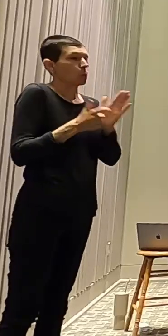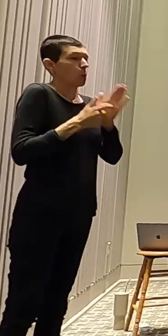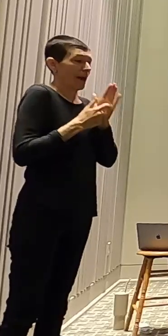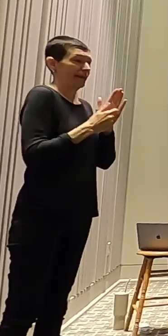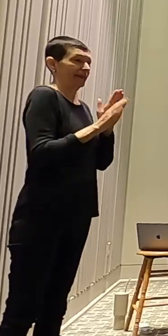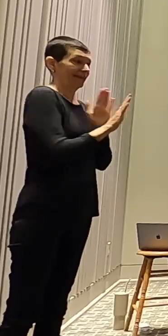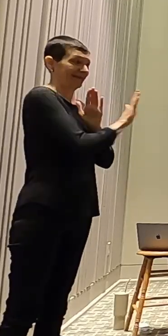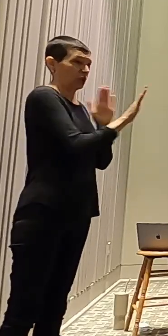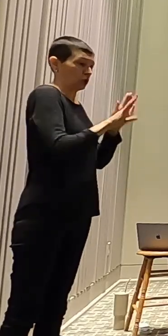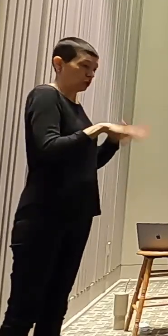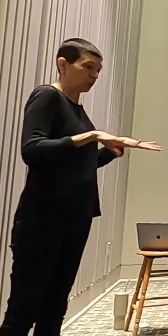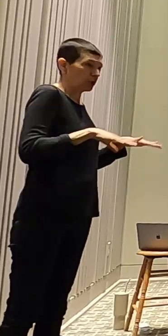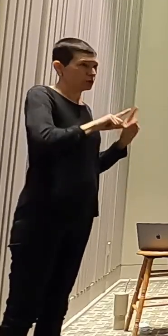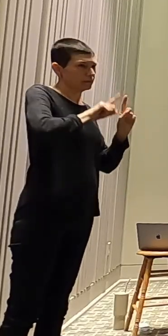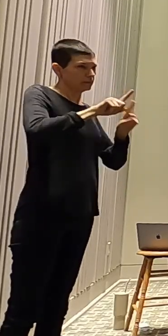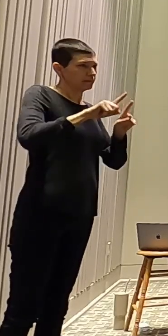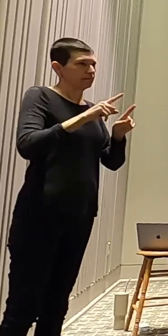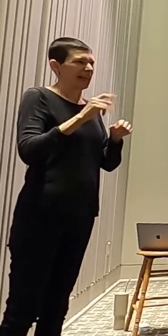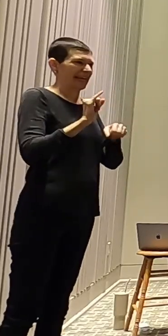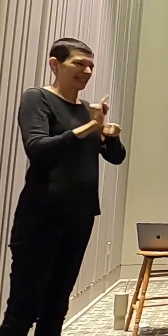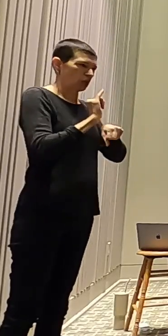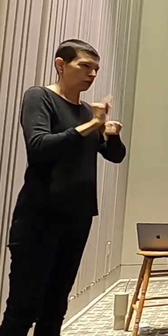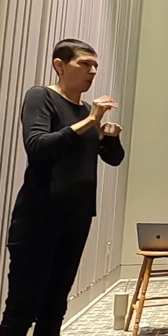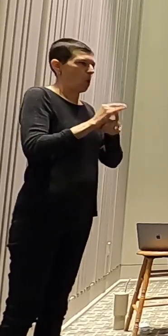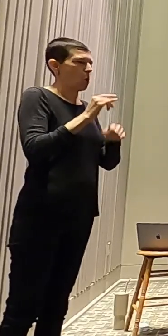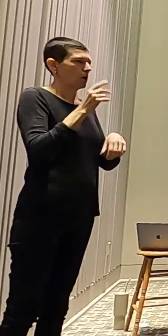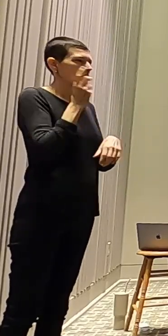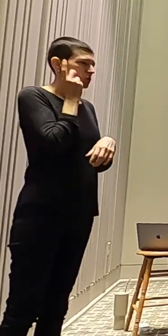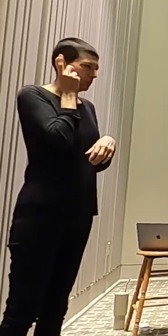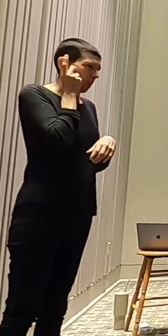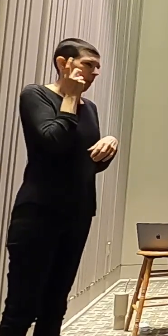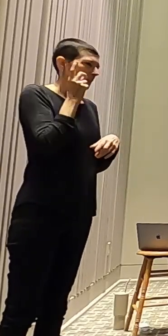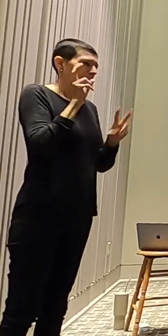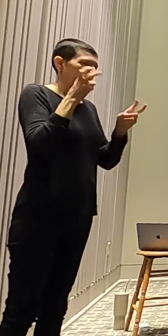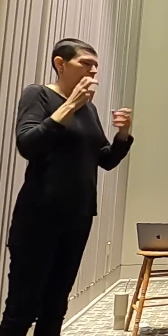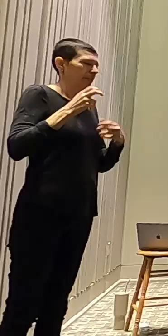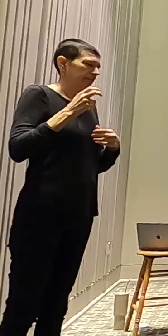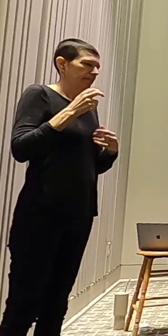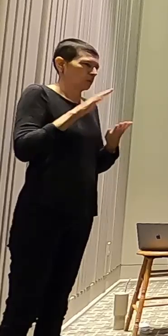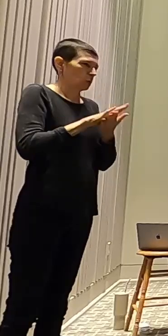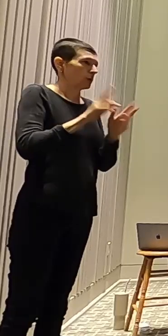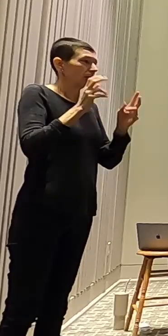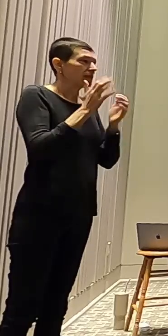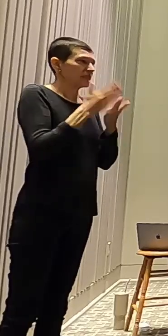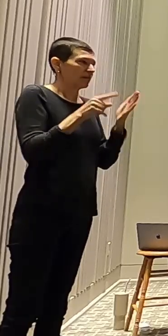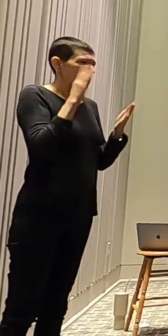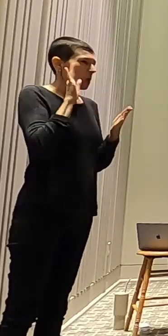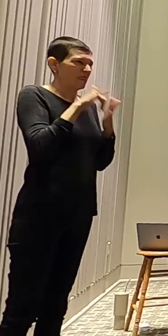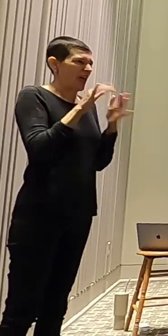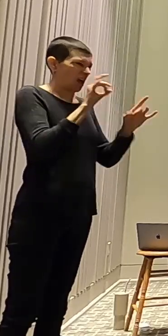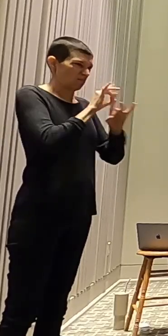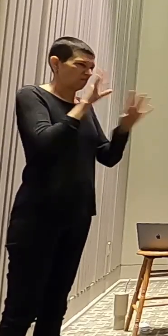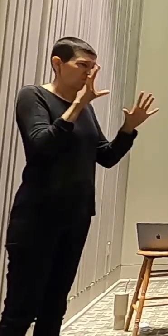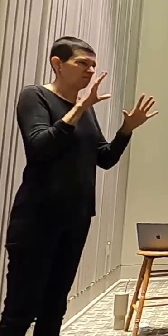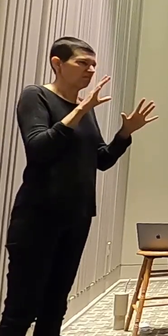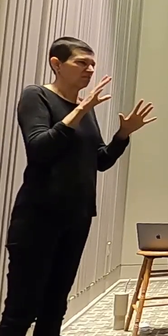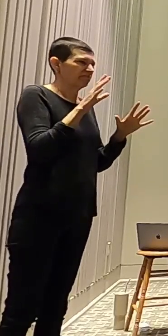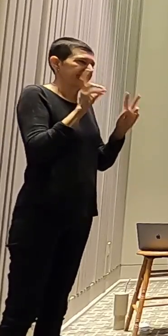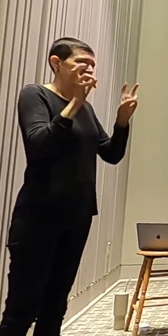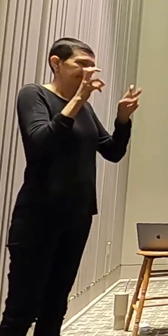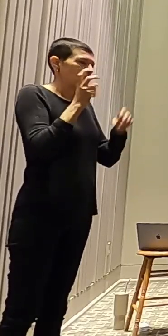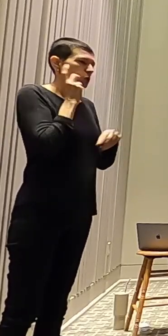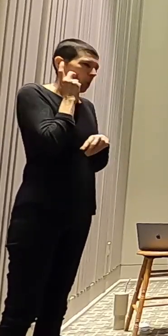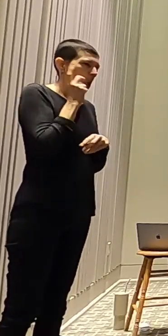children to attend industrial or residential schools. As some of you may know, this dark legacy of residential